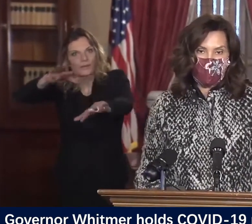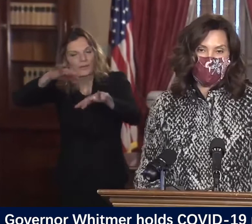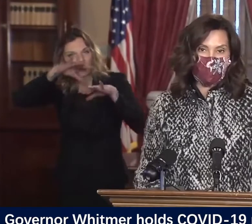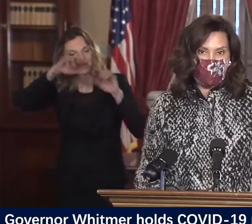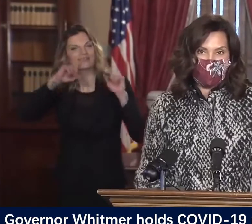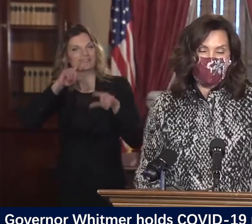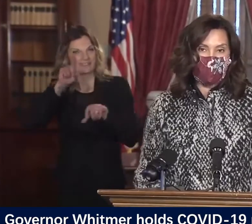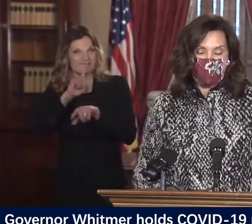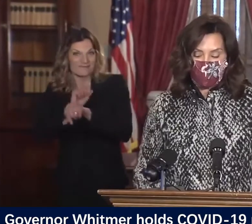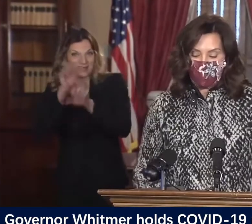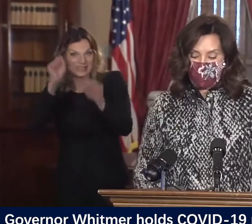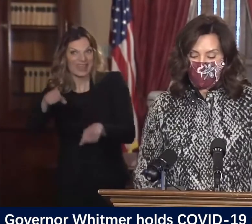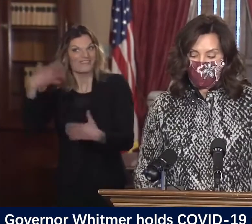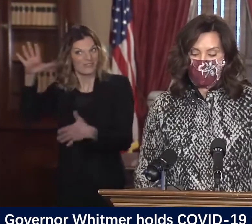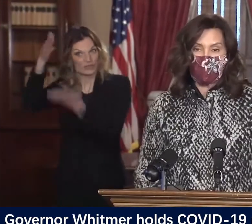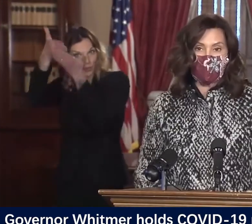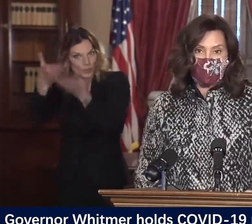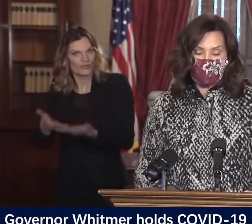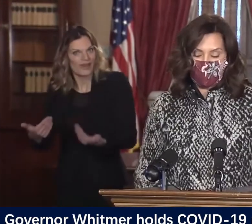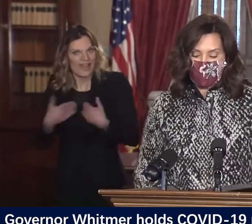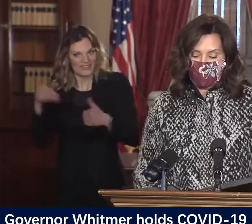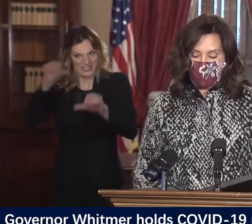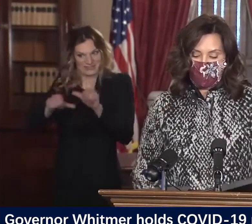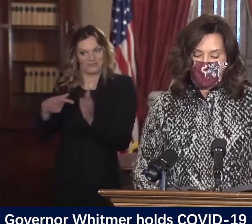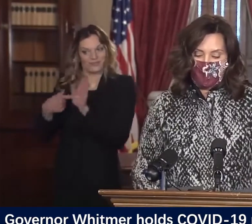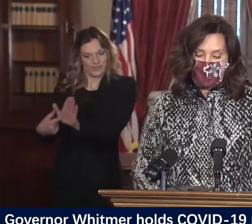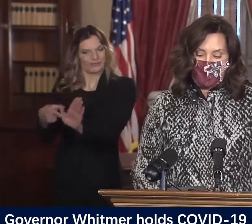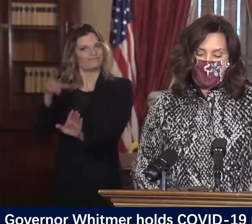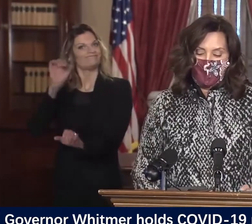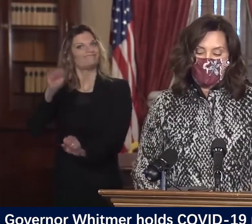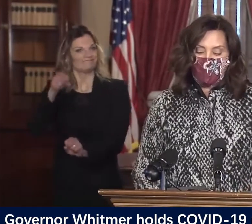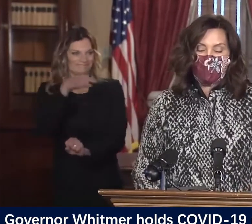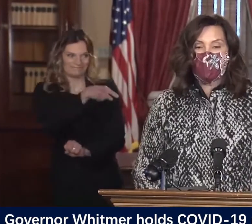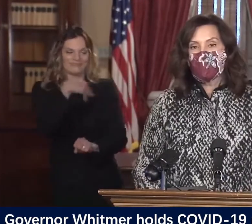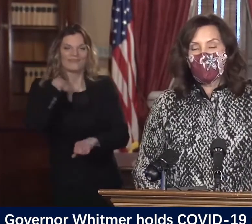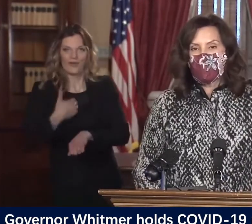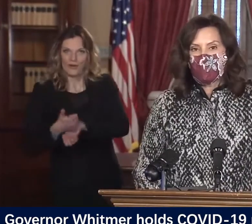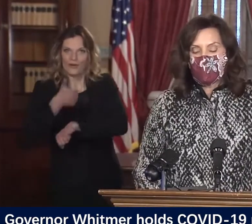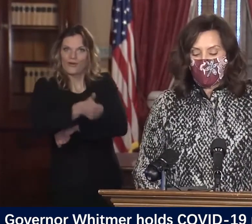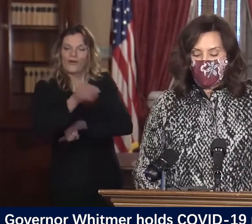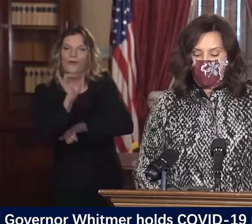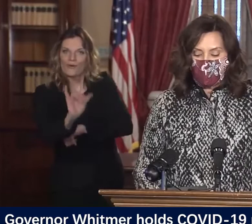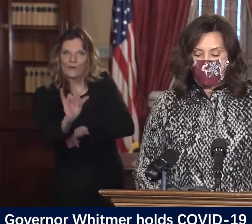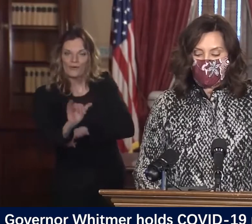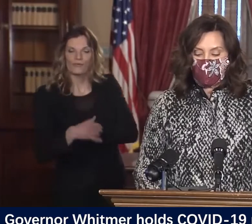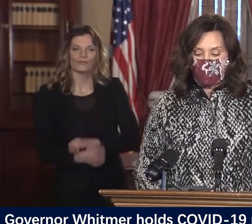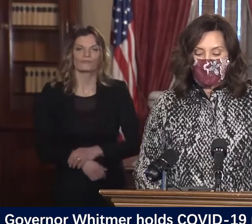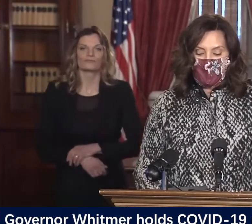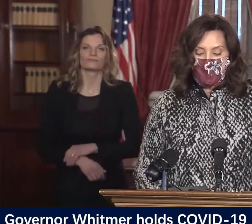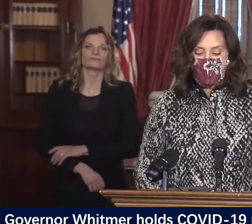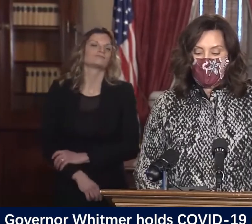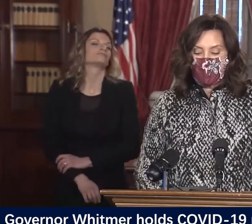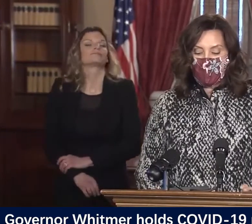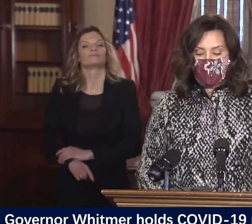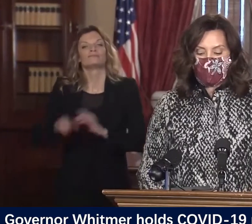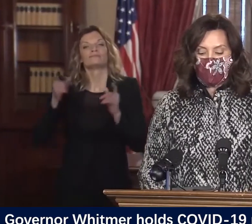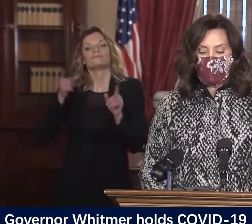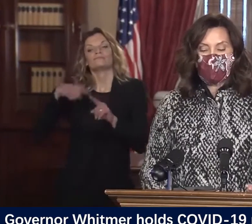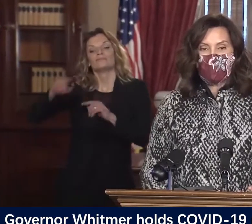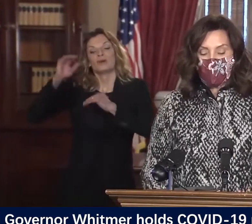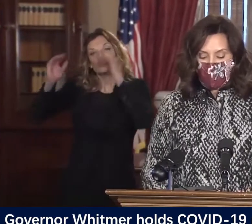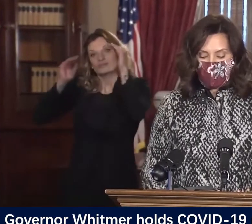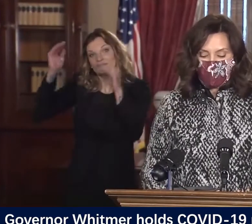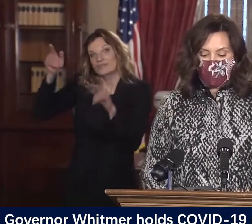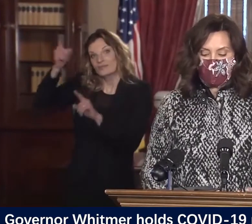on social media in case you're interested in reading them. Adults with positive COVID tests were